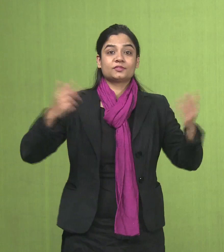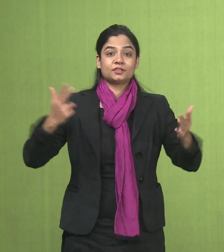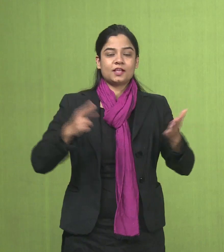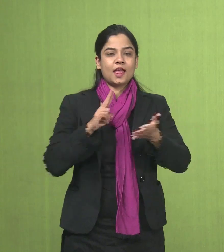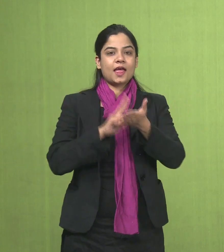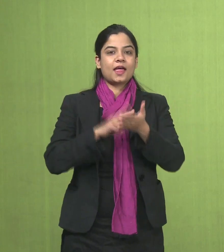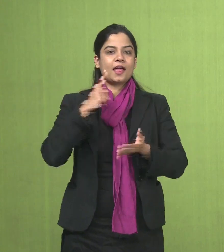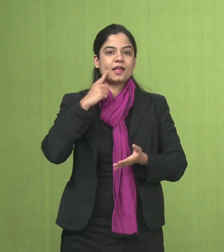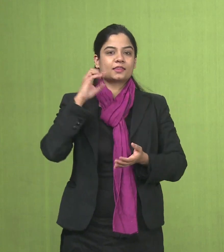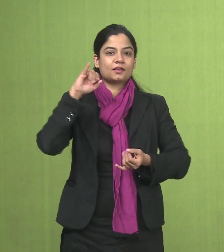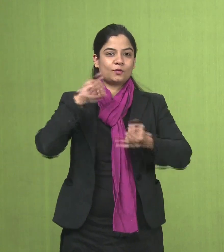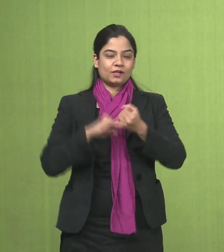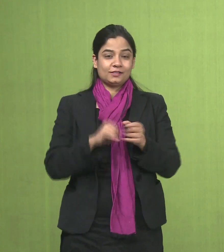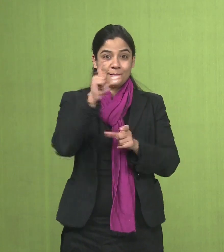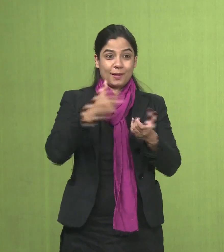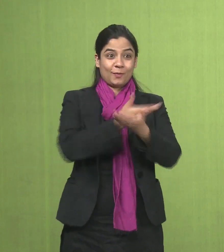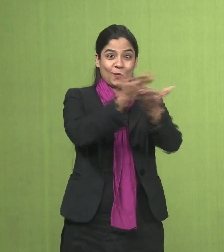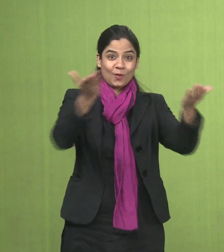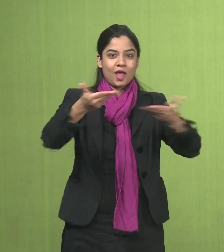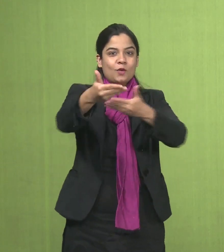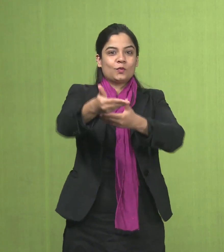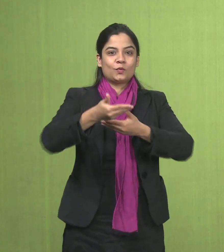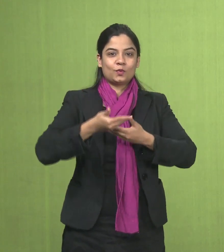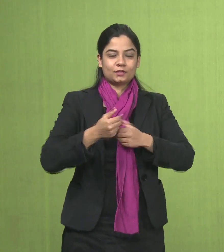Dear learners, welcome to NIOS video series.